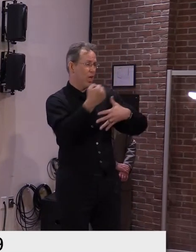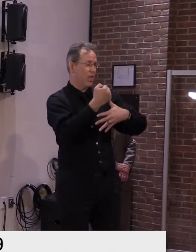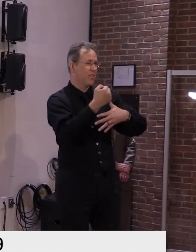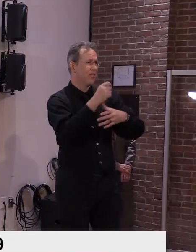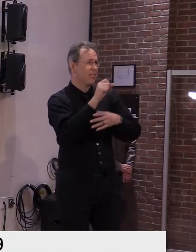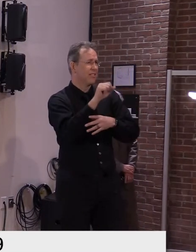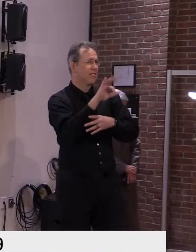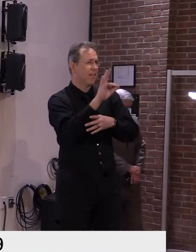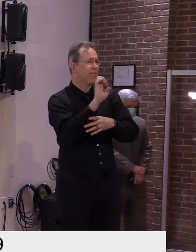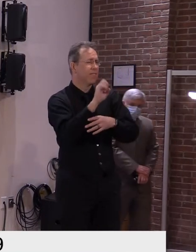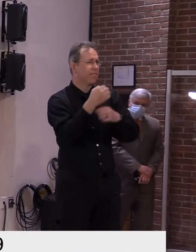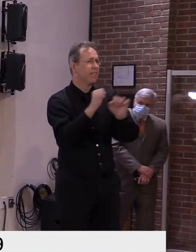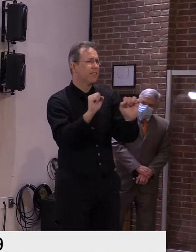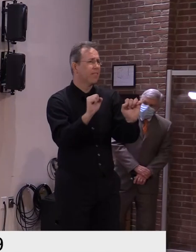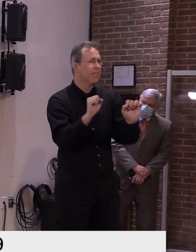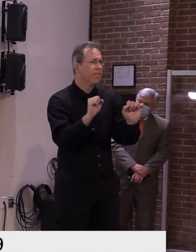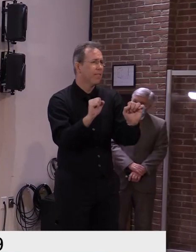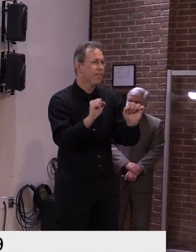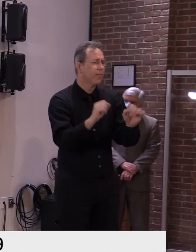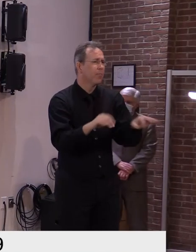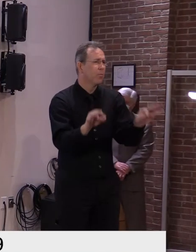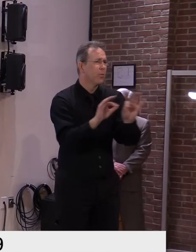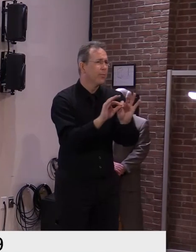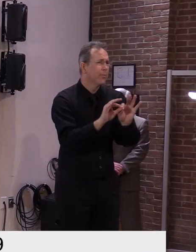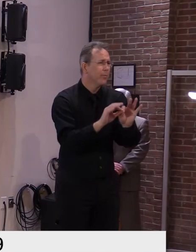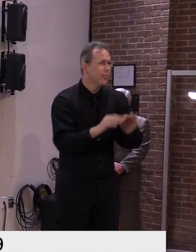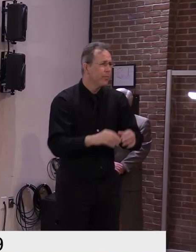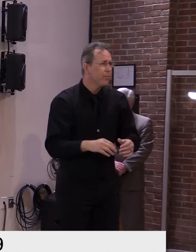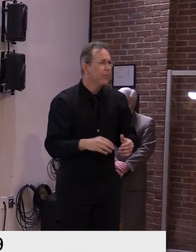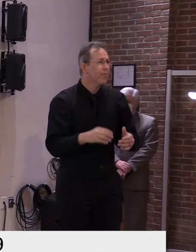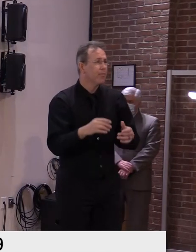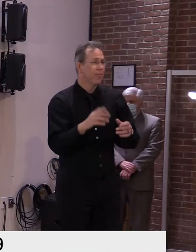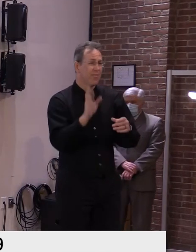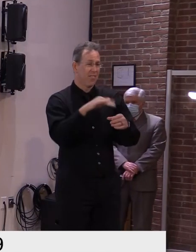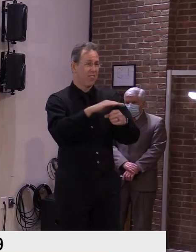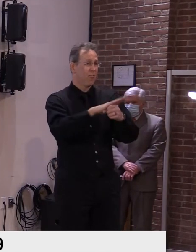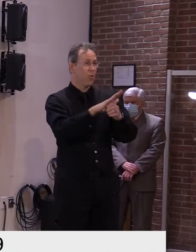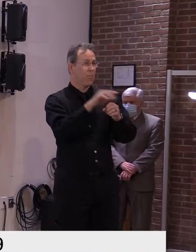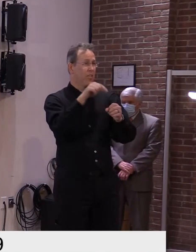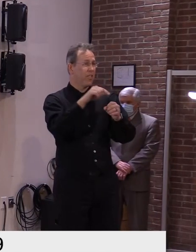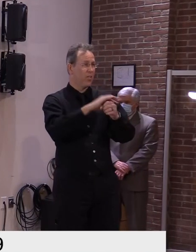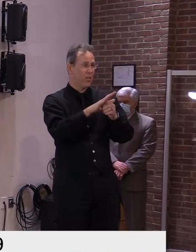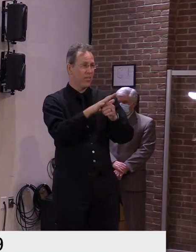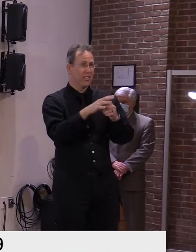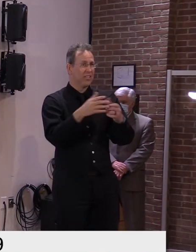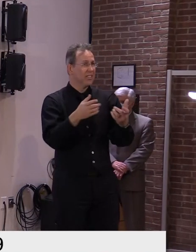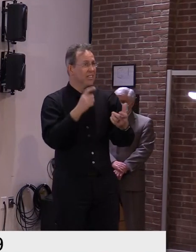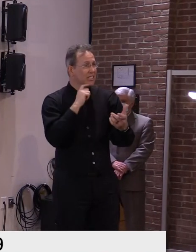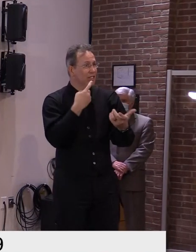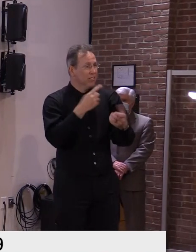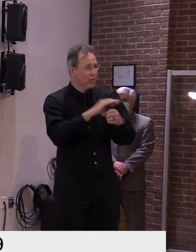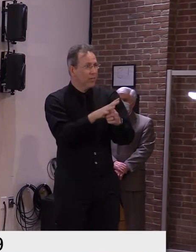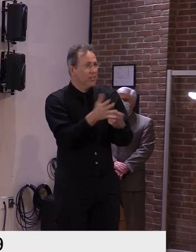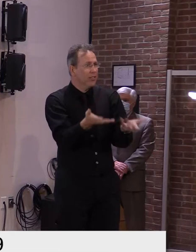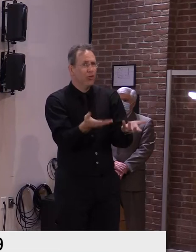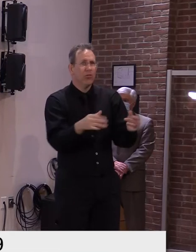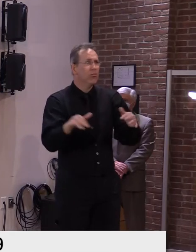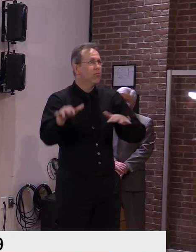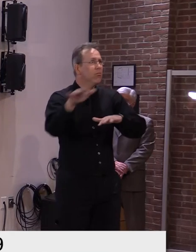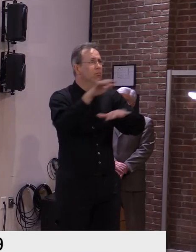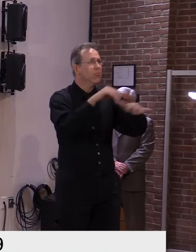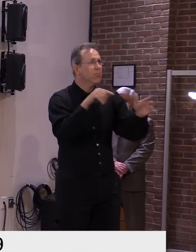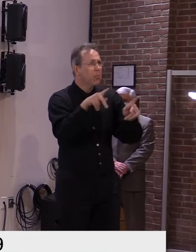We are still in the midst of a pandemic. And sometimes life is just unfair, but we have to live by the